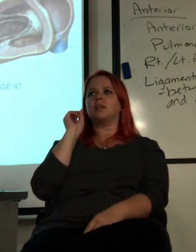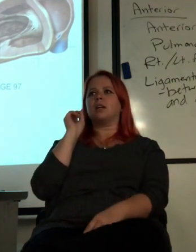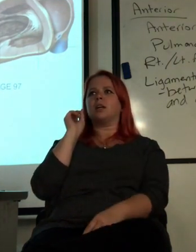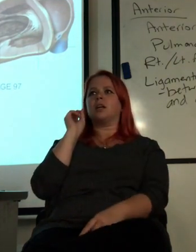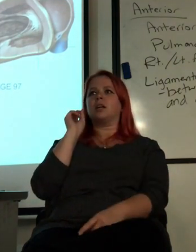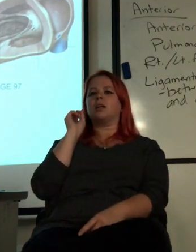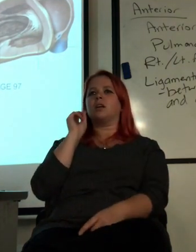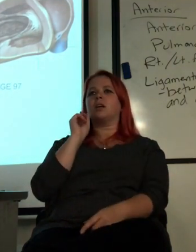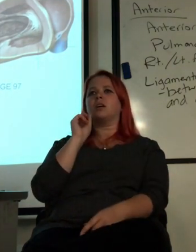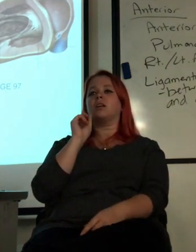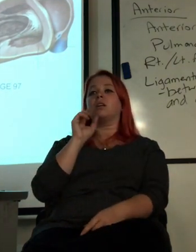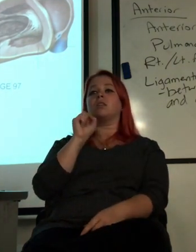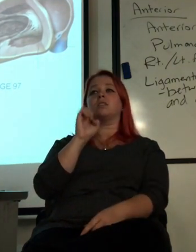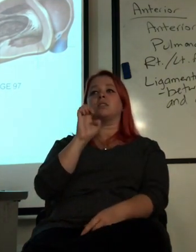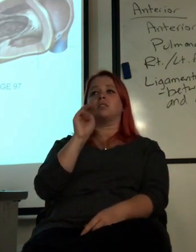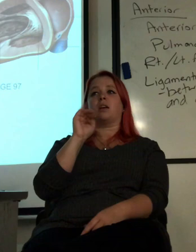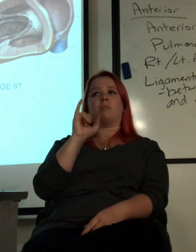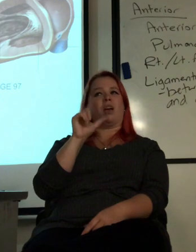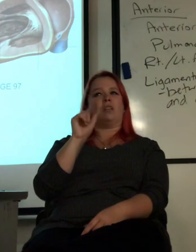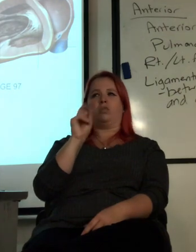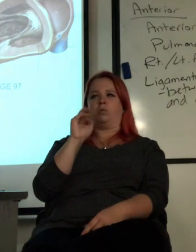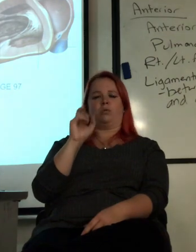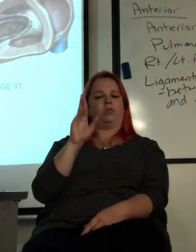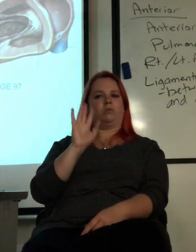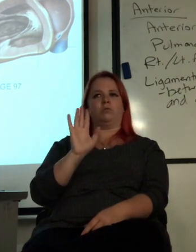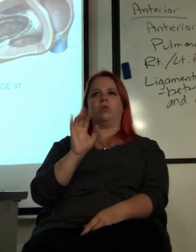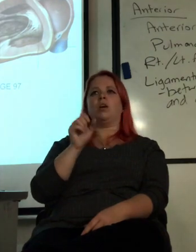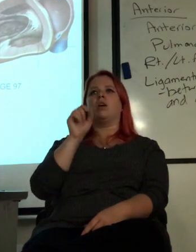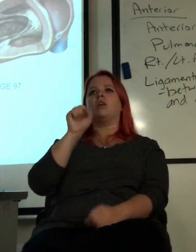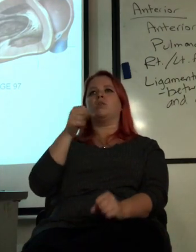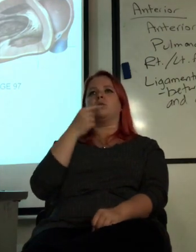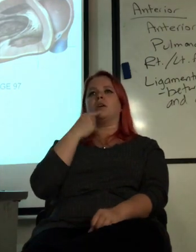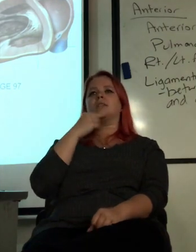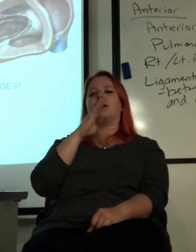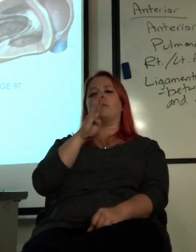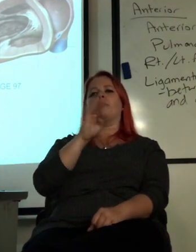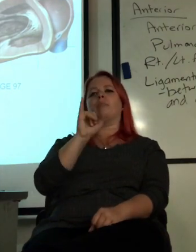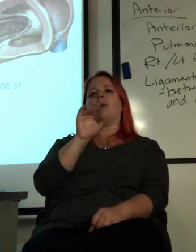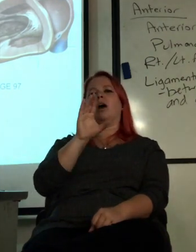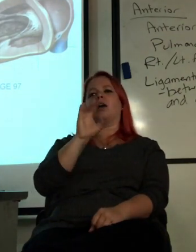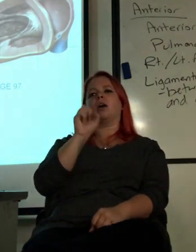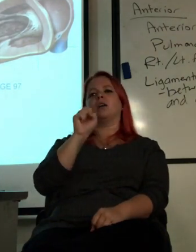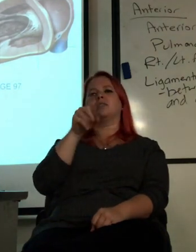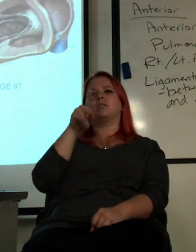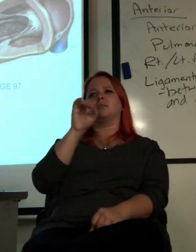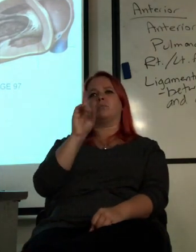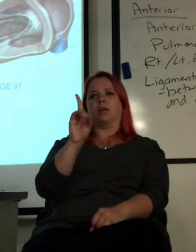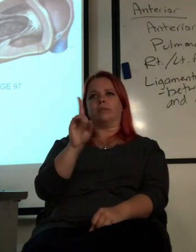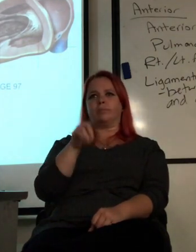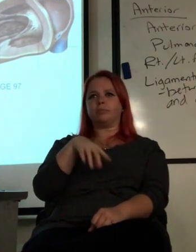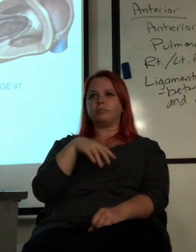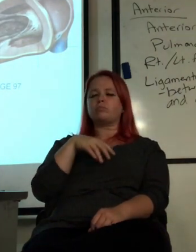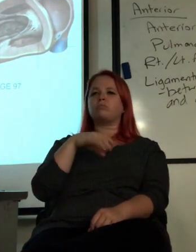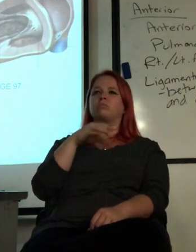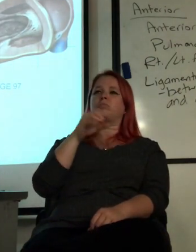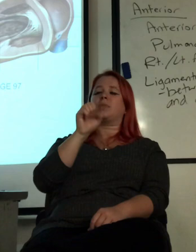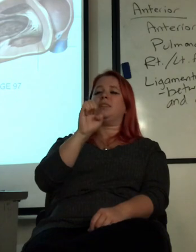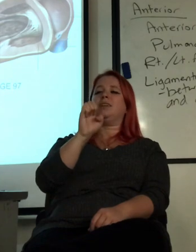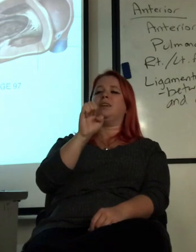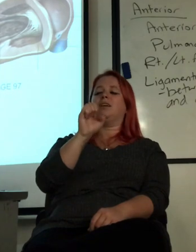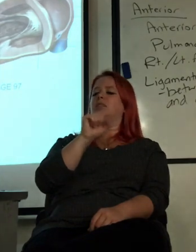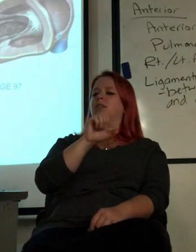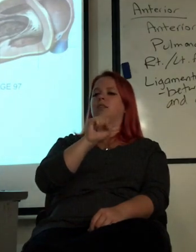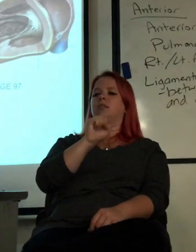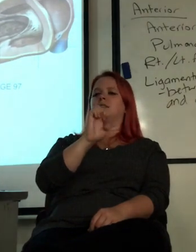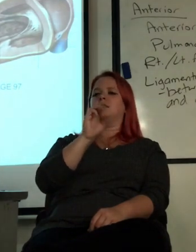Not, that's not semilunar. It's either going to be, you can call it bicuspid or mitral. And but the semilunar valve is up there. It's